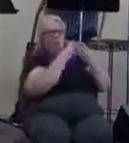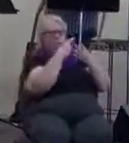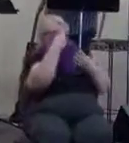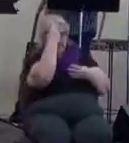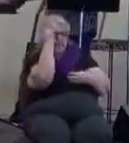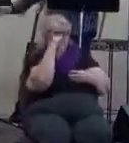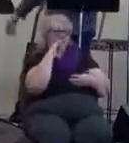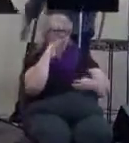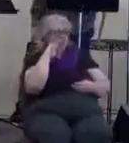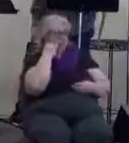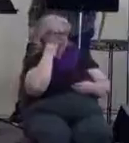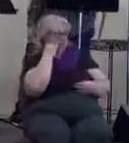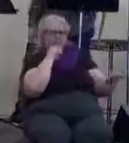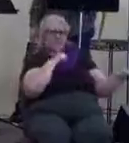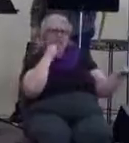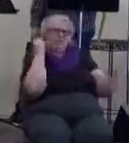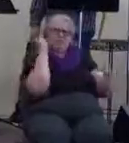do? Lock them up.